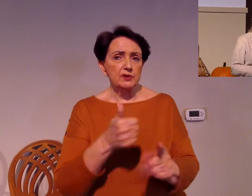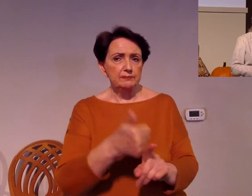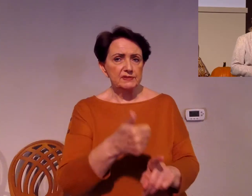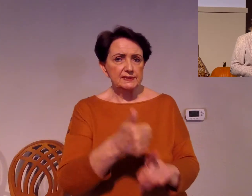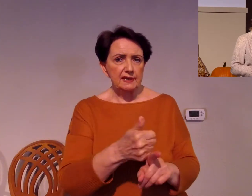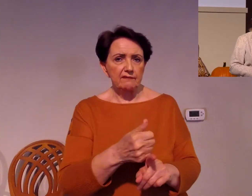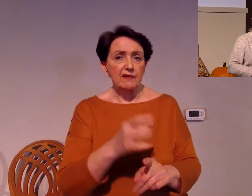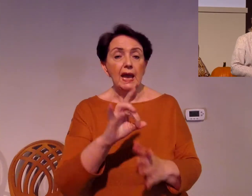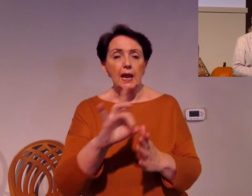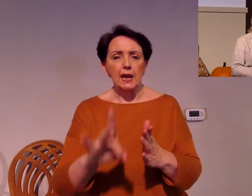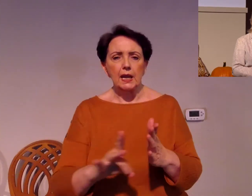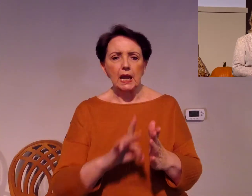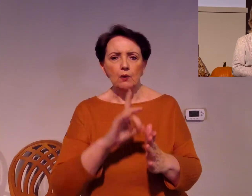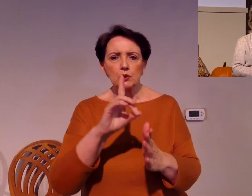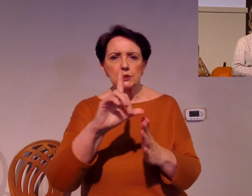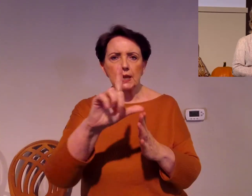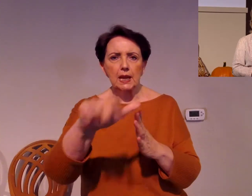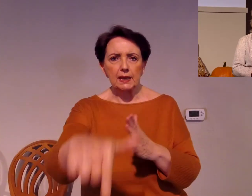8 hours later,